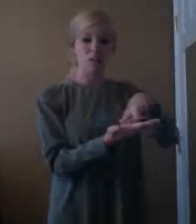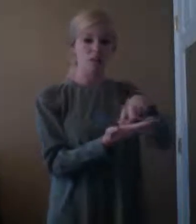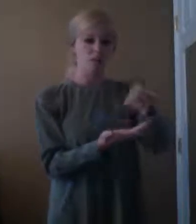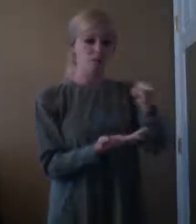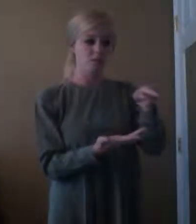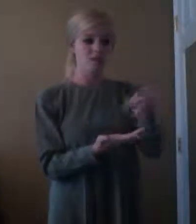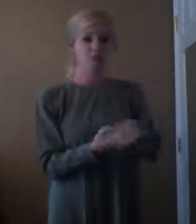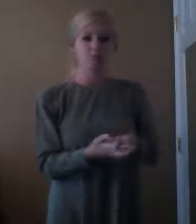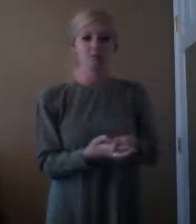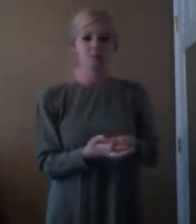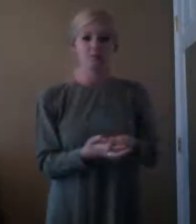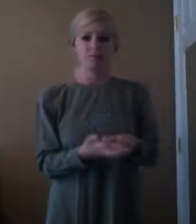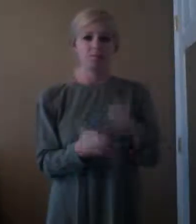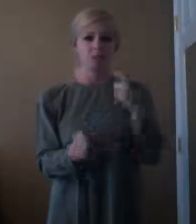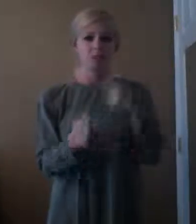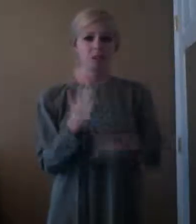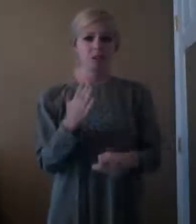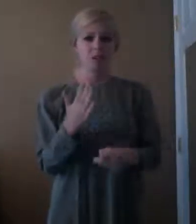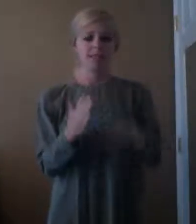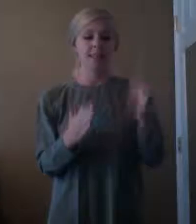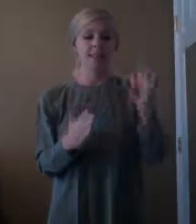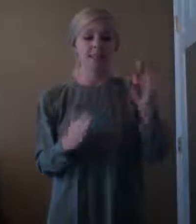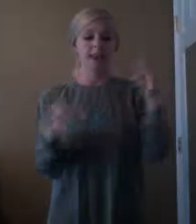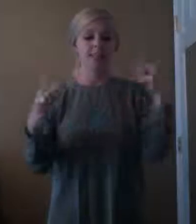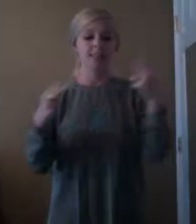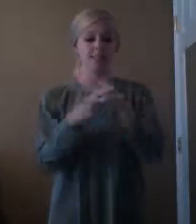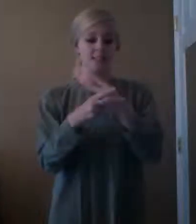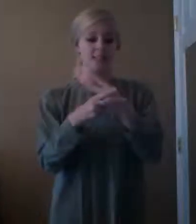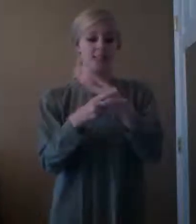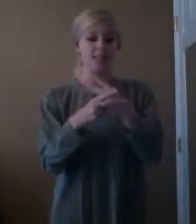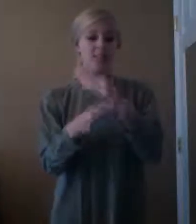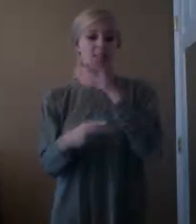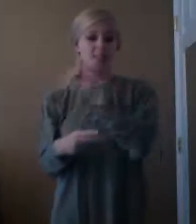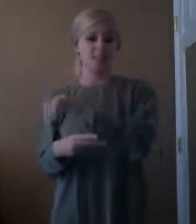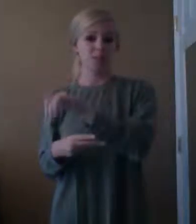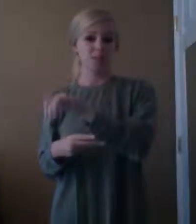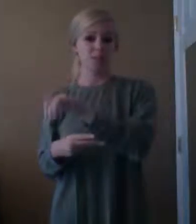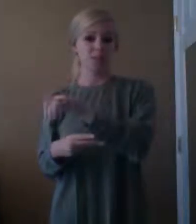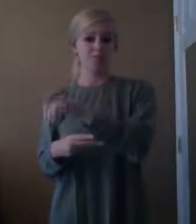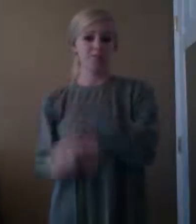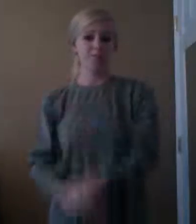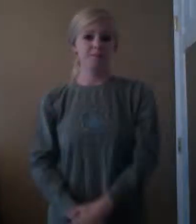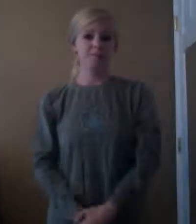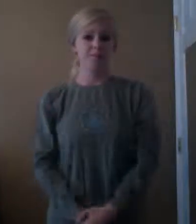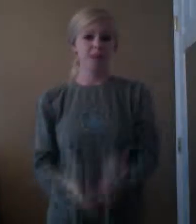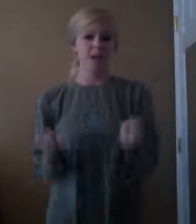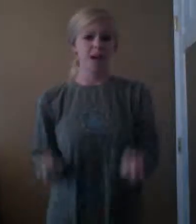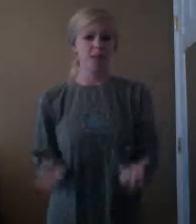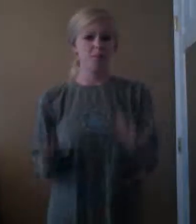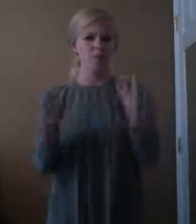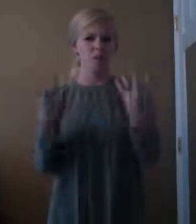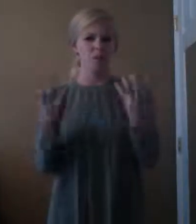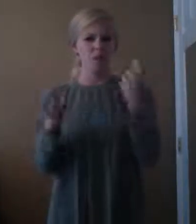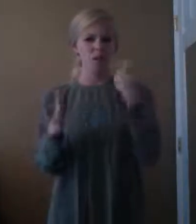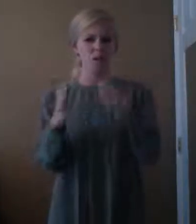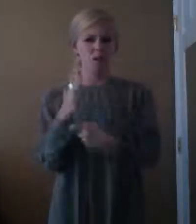as much as the helmet. How much would it cost to buy both? So we know the